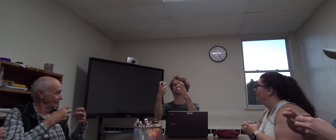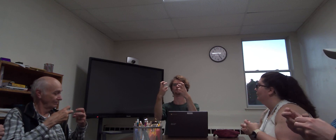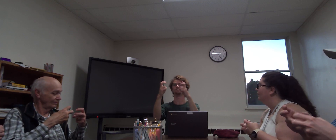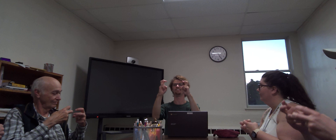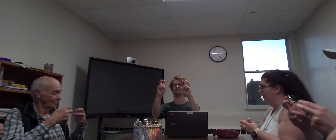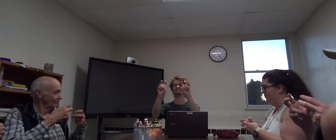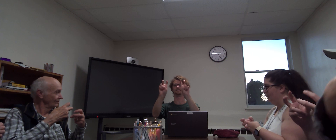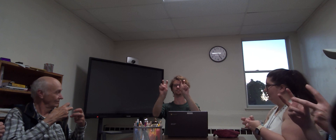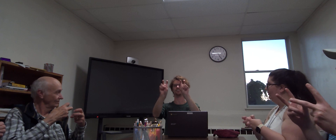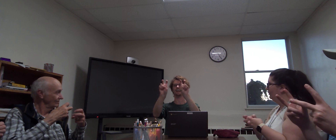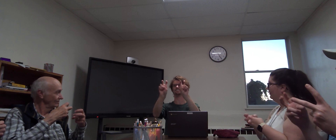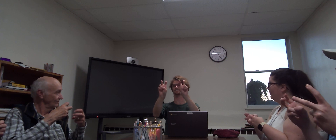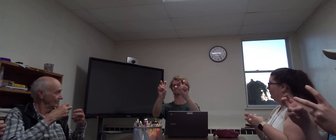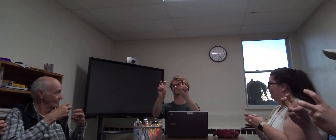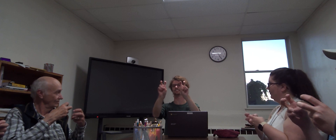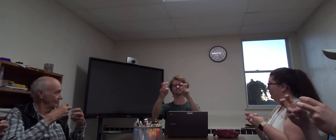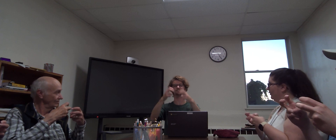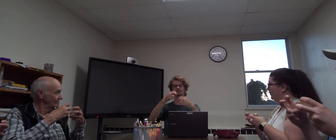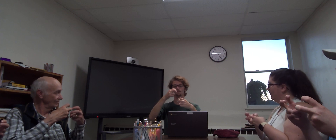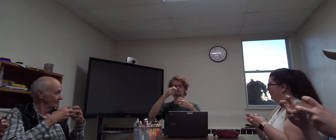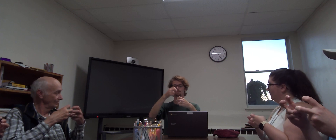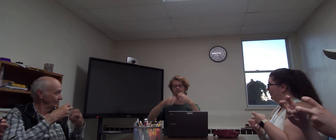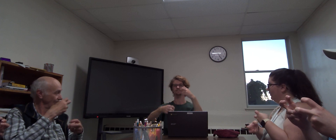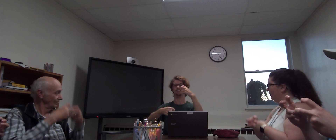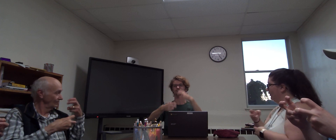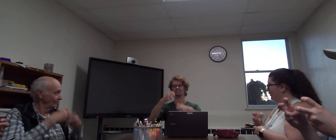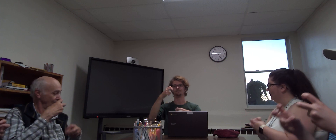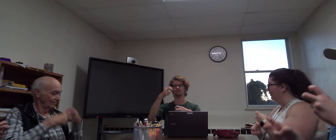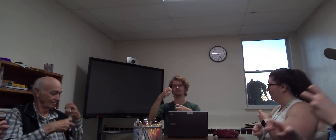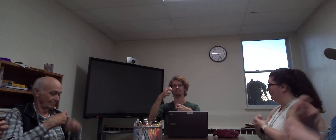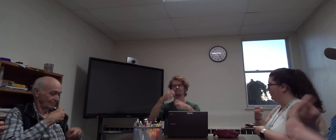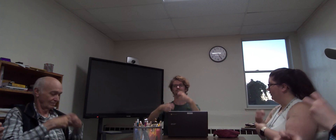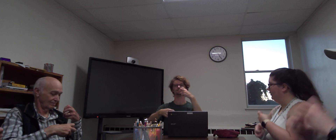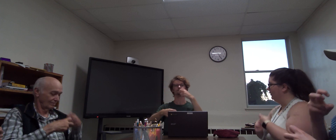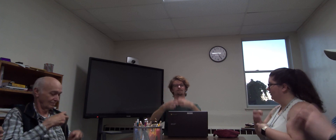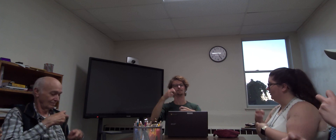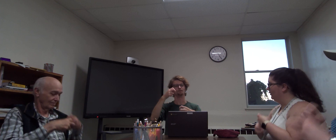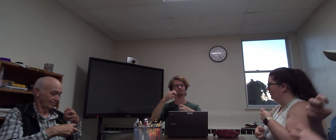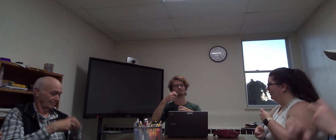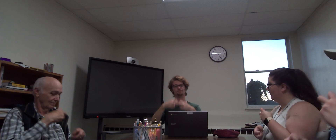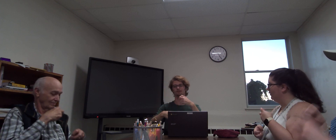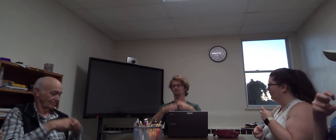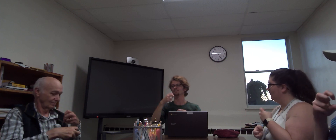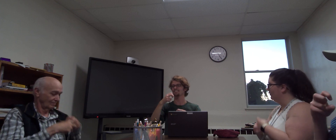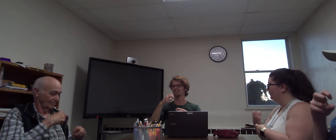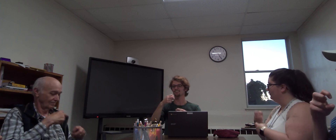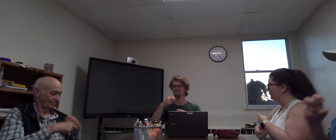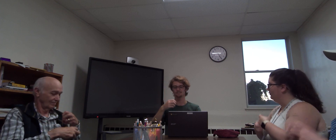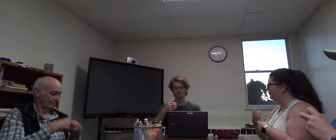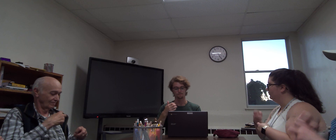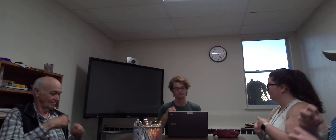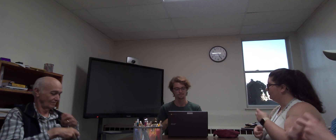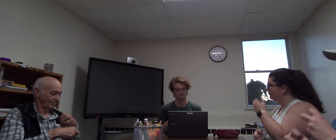of these sort of X fingers knock against one another. Two problems like that.